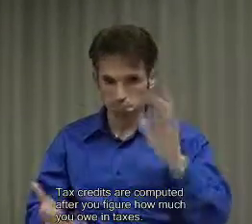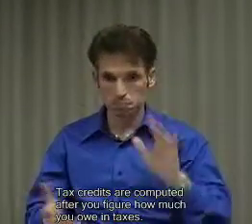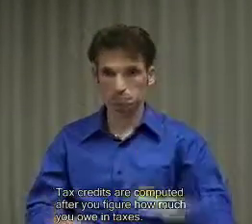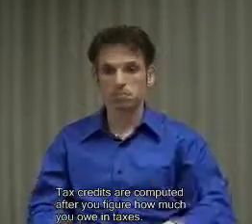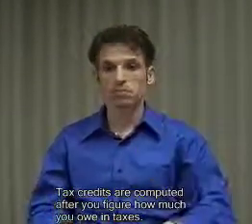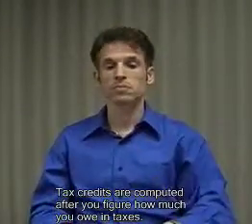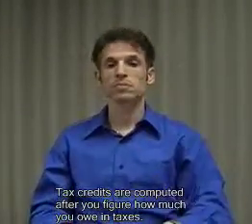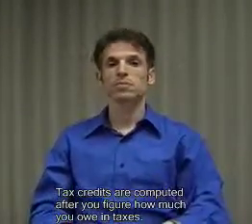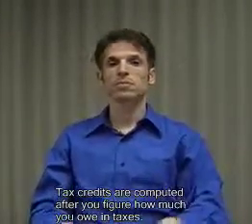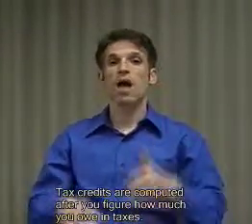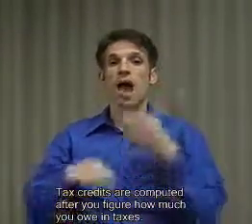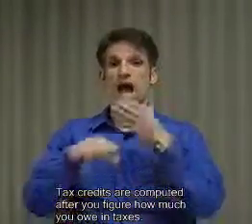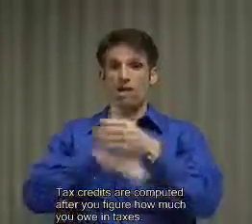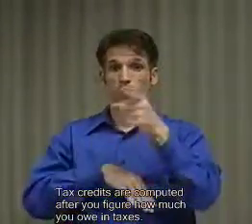figure out how much you owe in taxes.